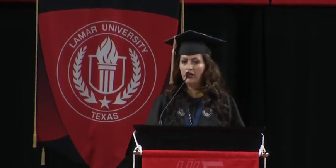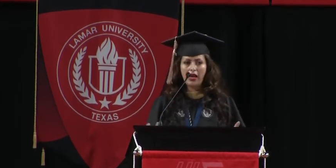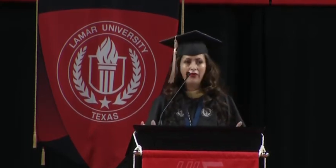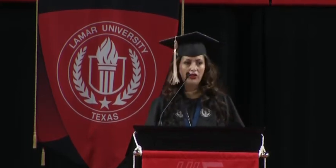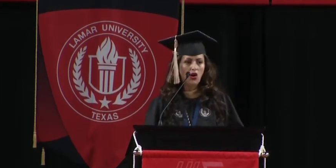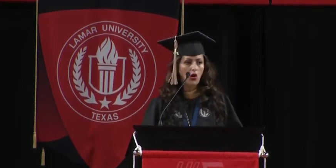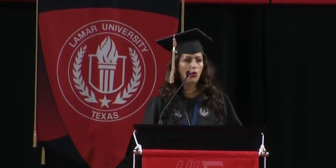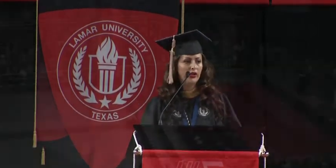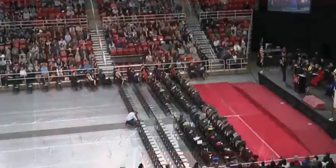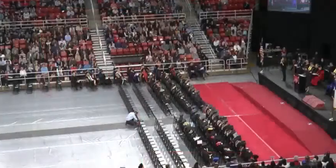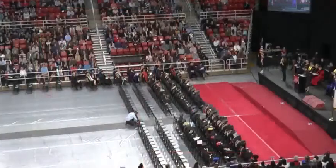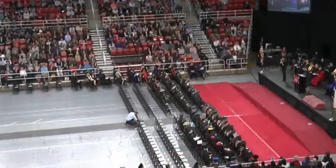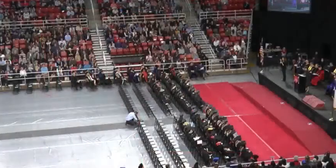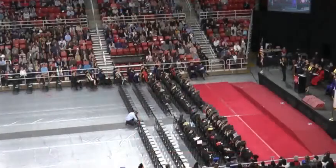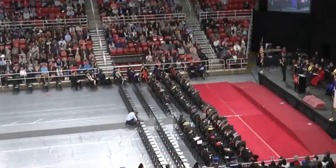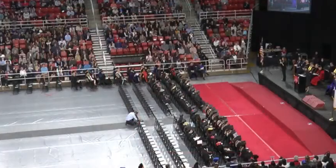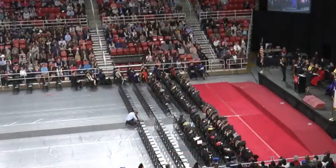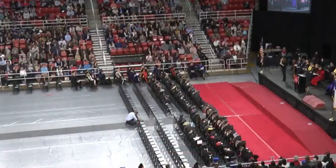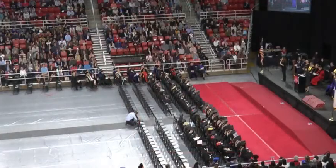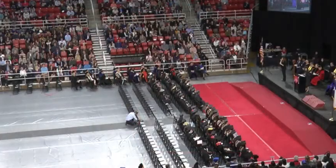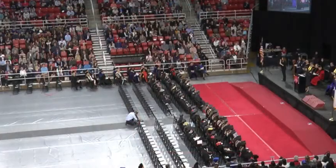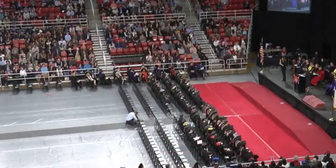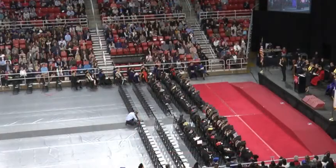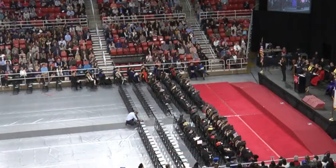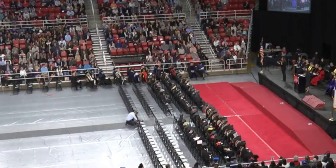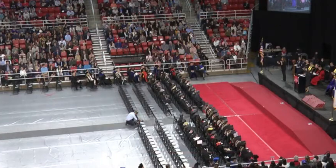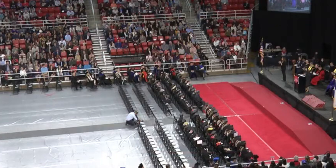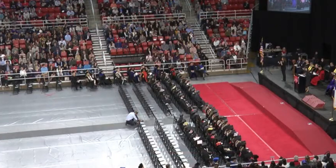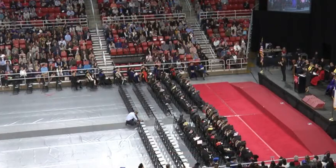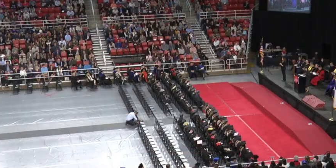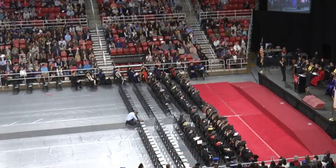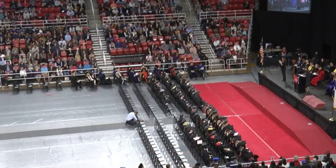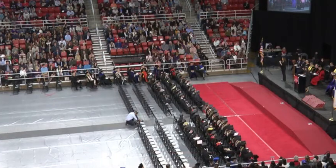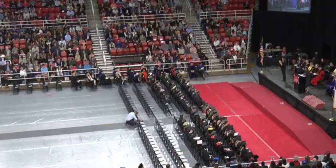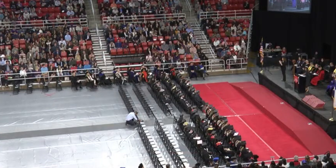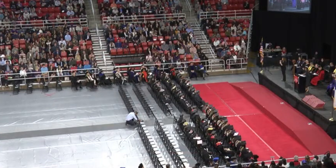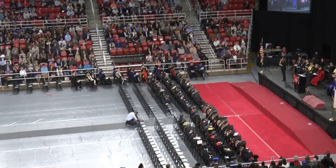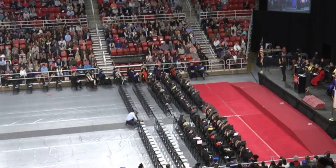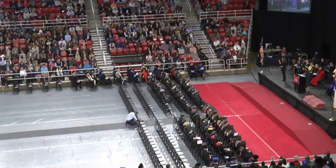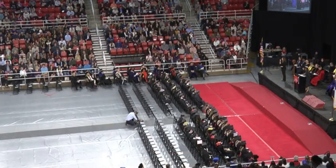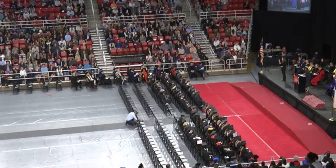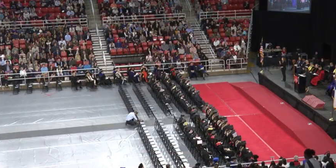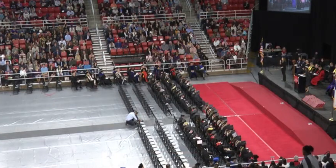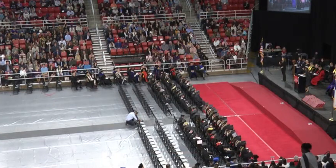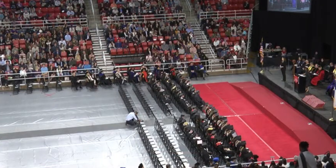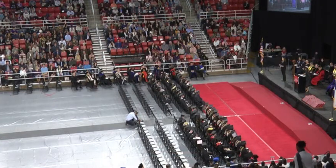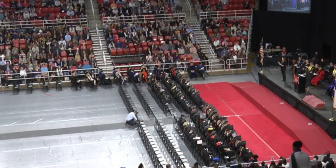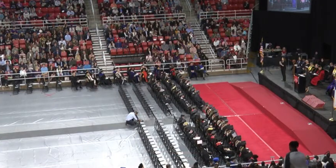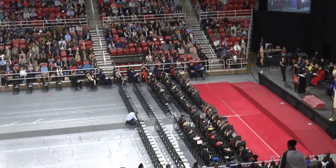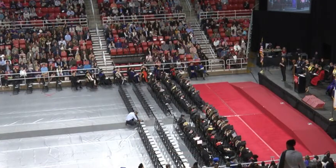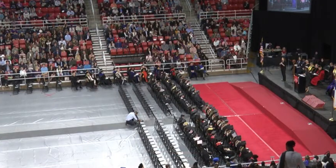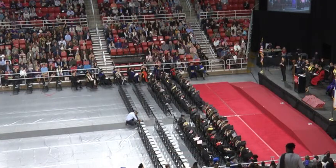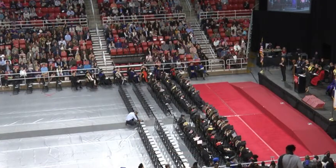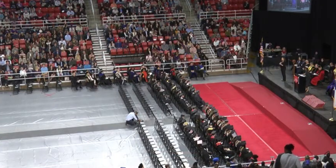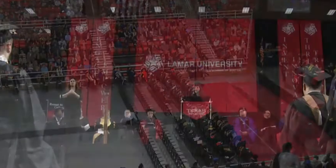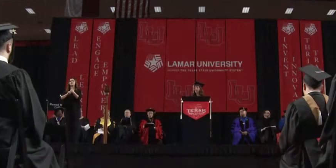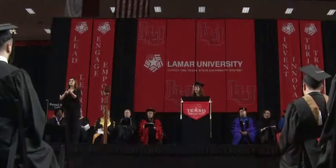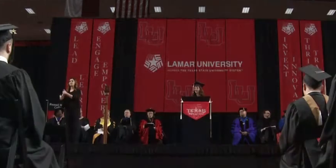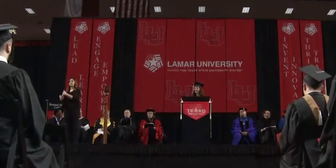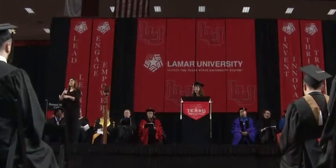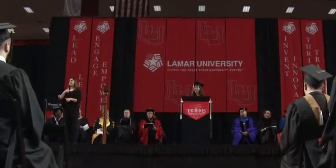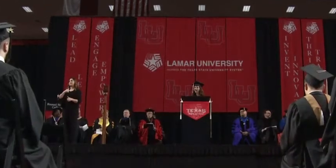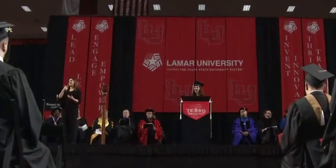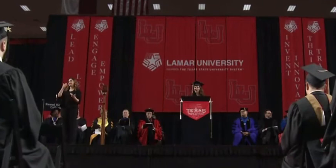lucky. Life is not always fair. But most of us will encounter many challenges ahead. I personally know